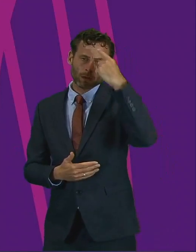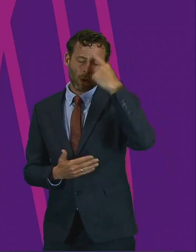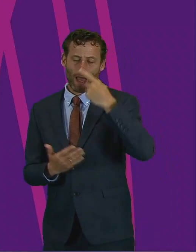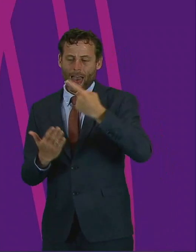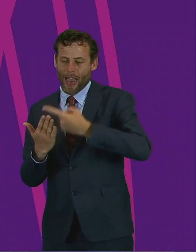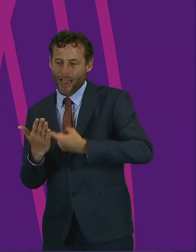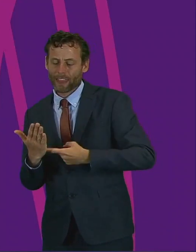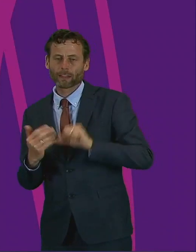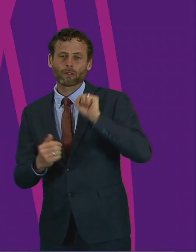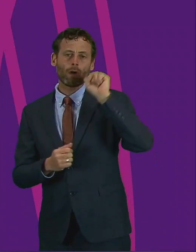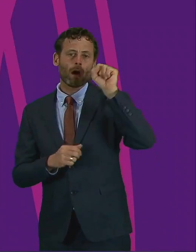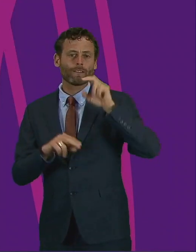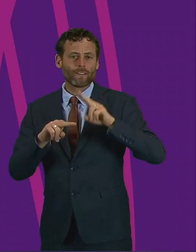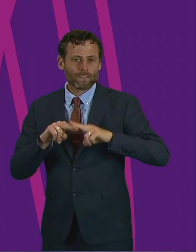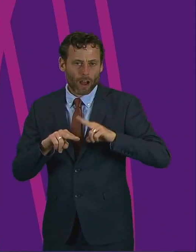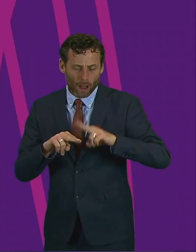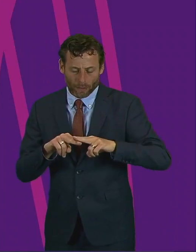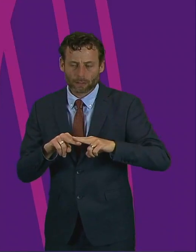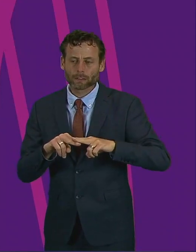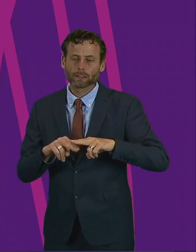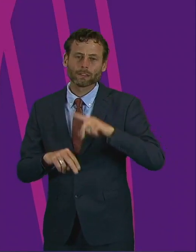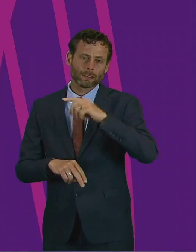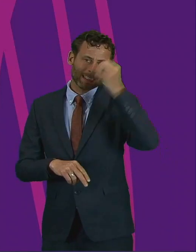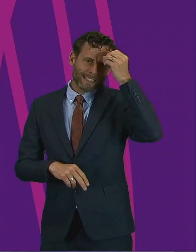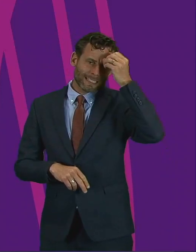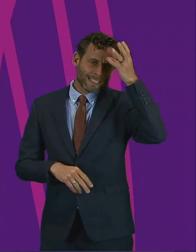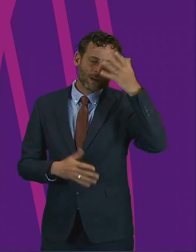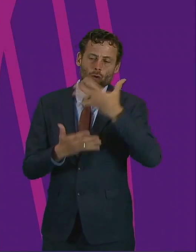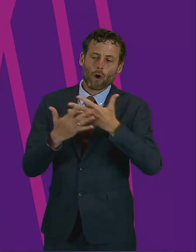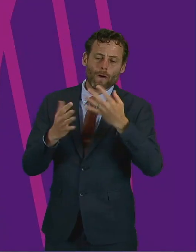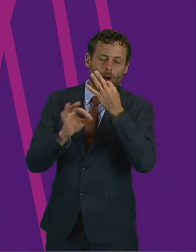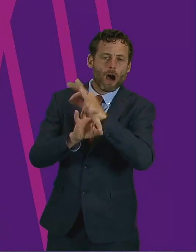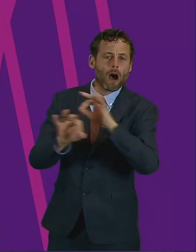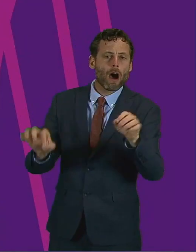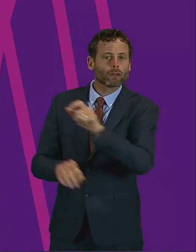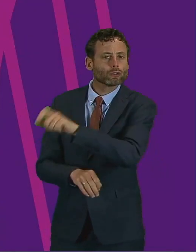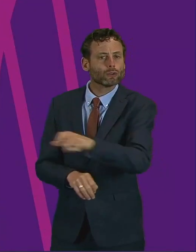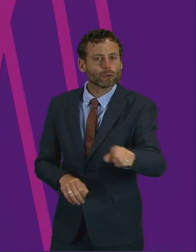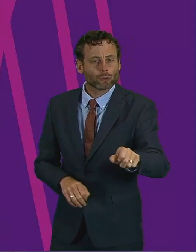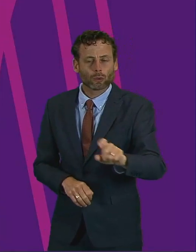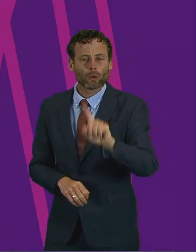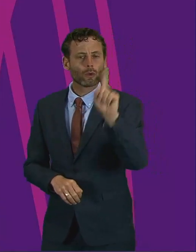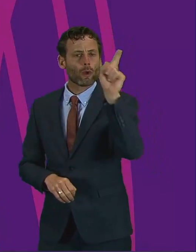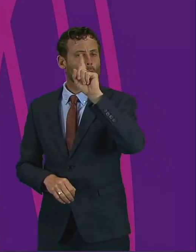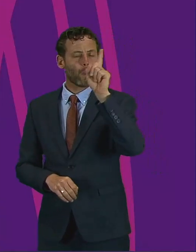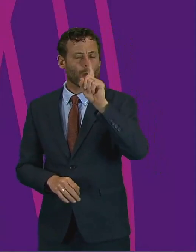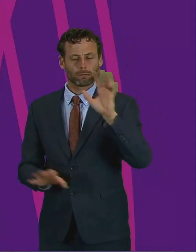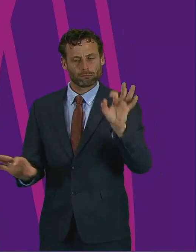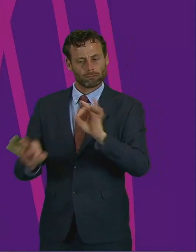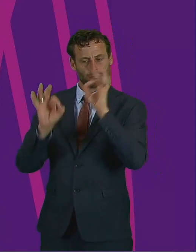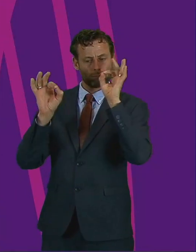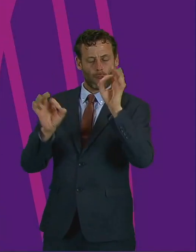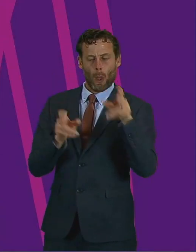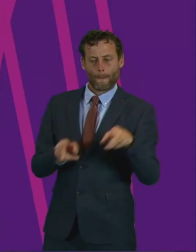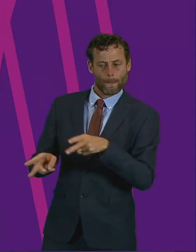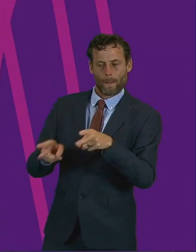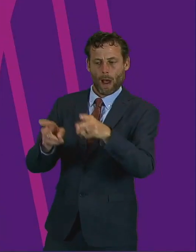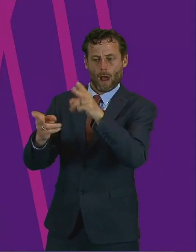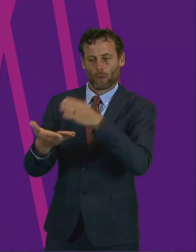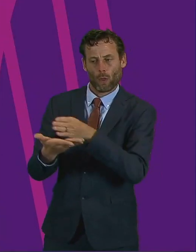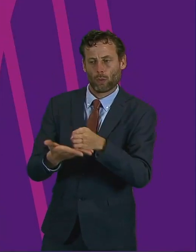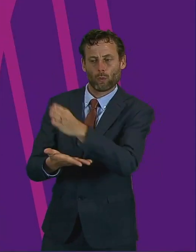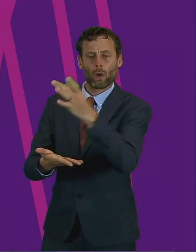the sage Rabbi Yochanan asked his students, what is the most virtuous path in life one should